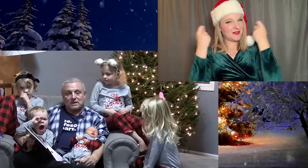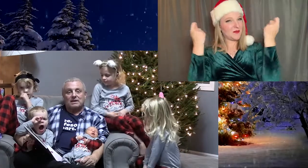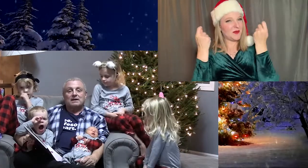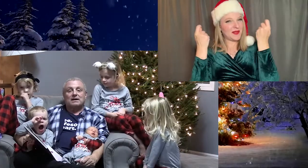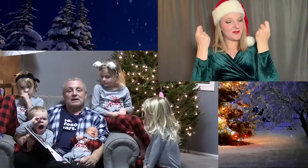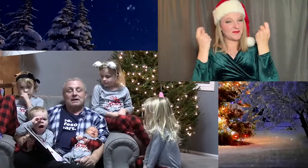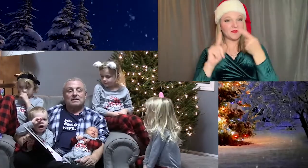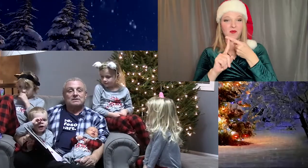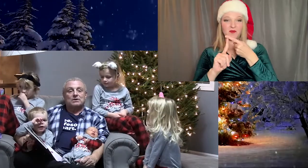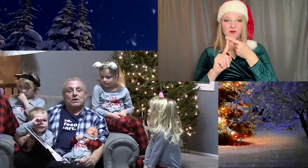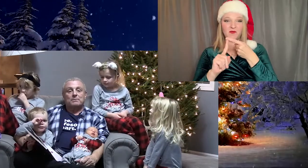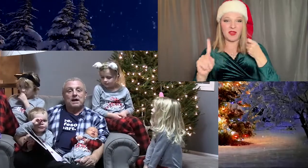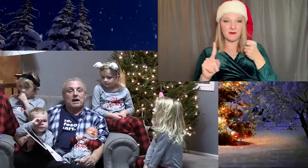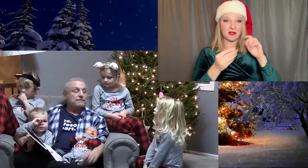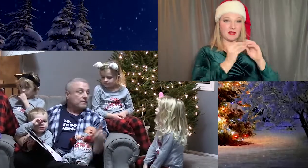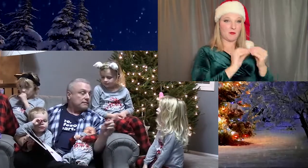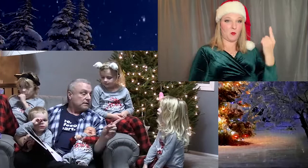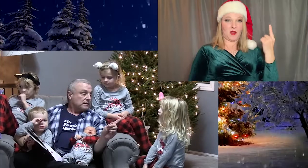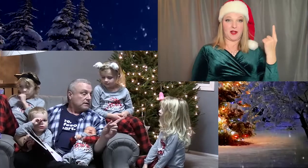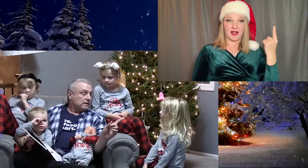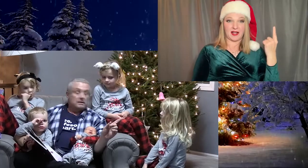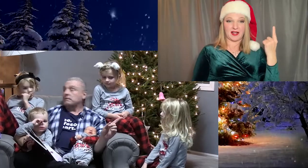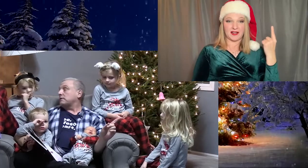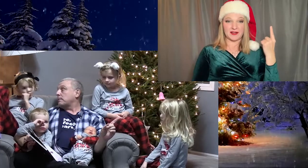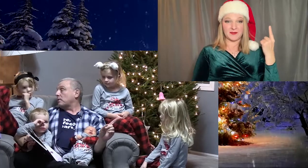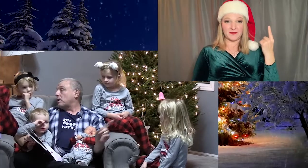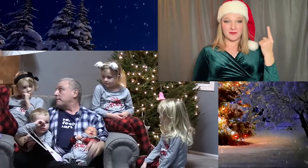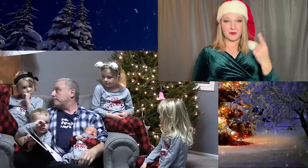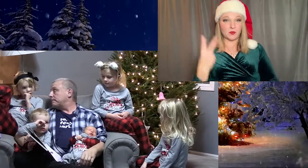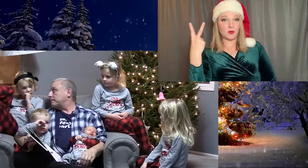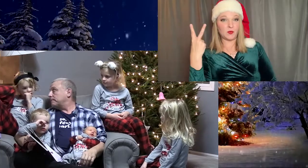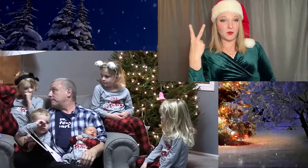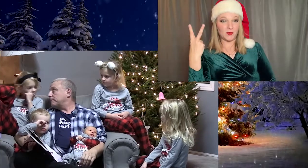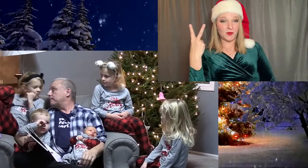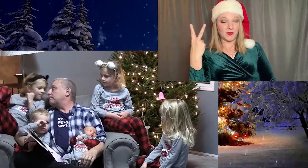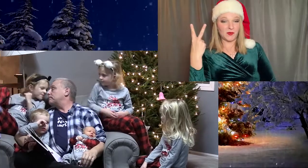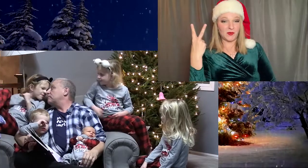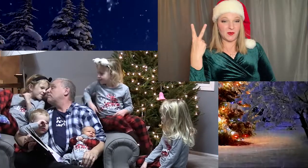celebrate. So on behalf of number one,